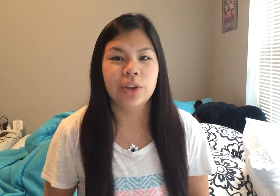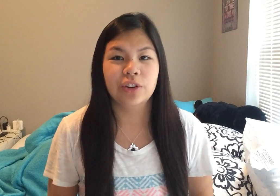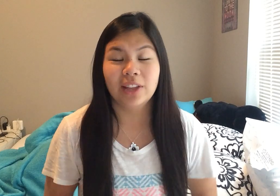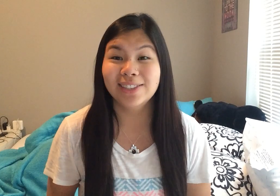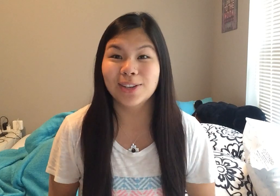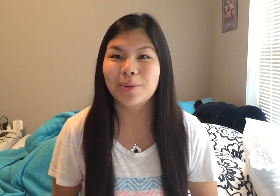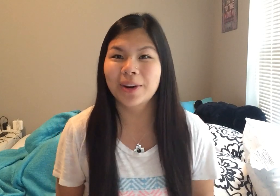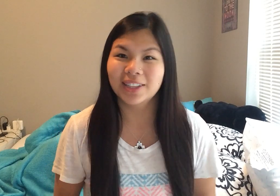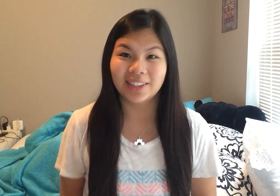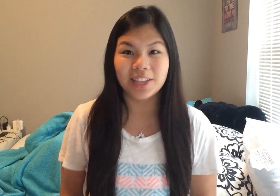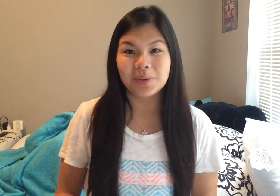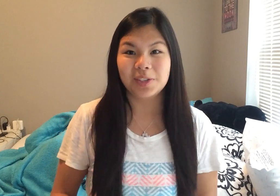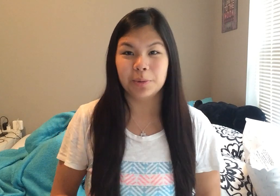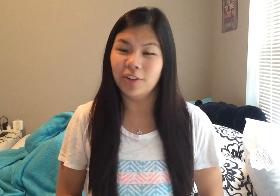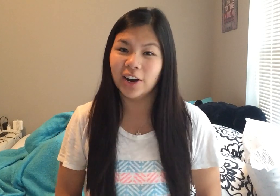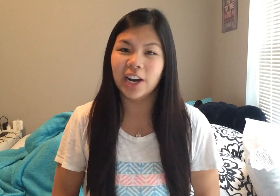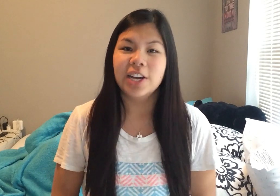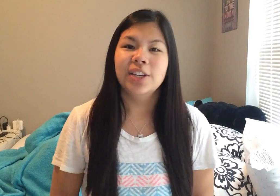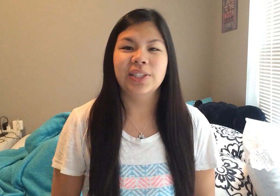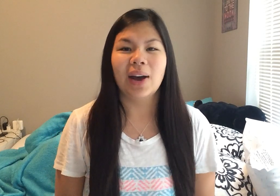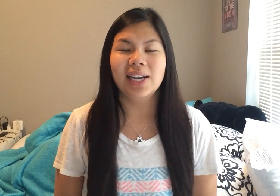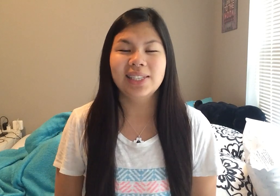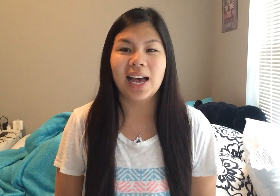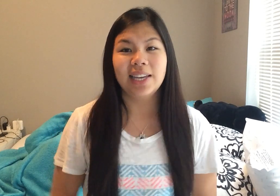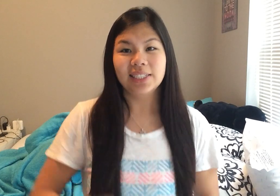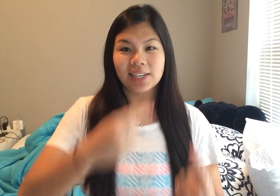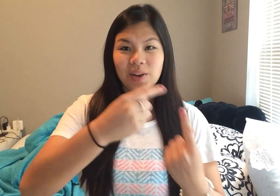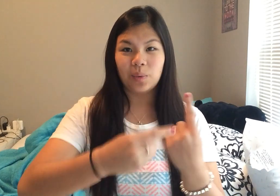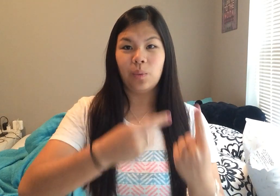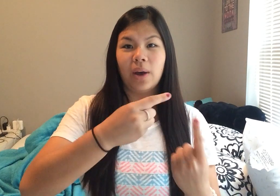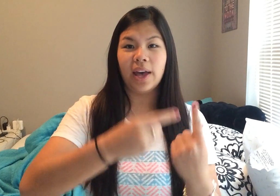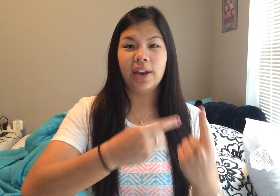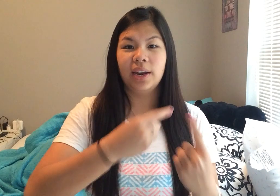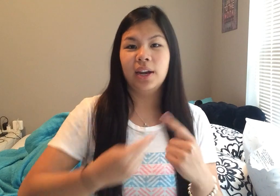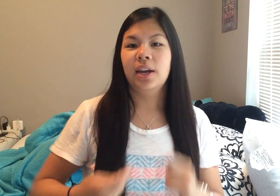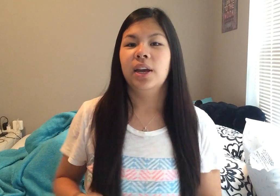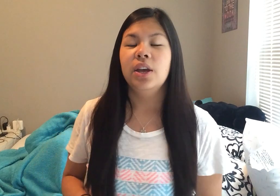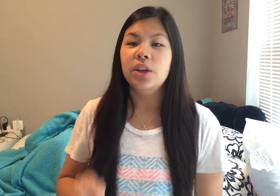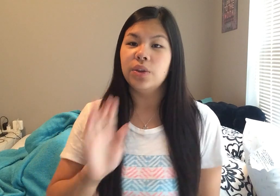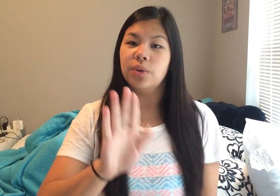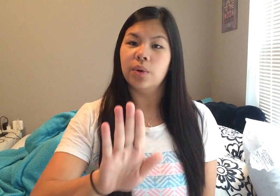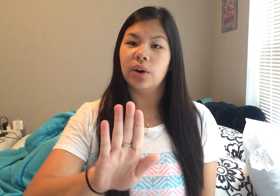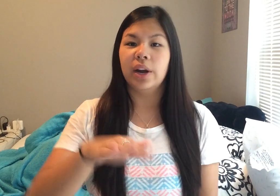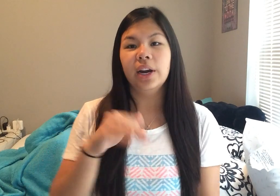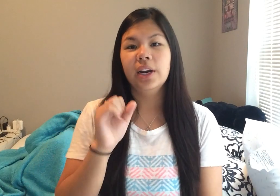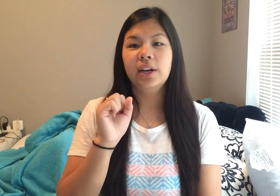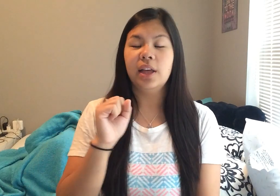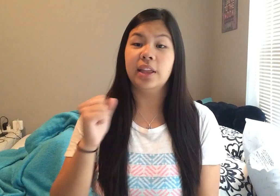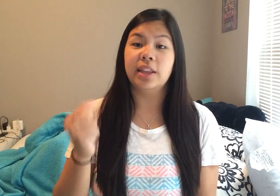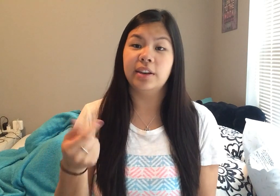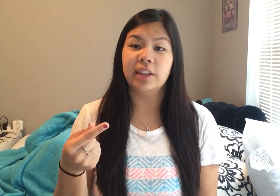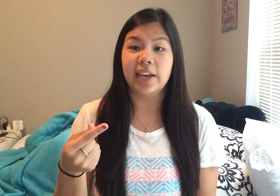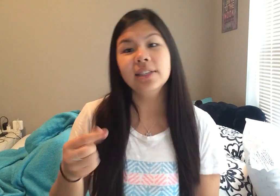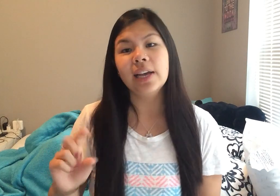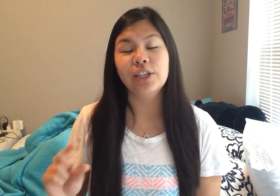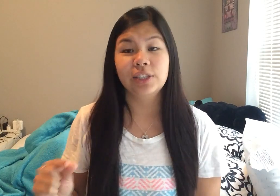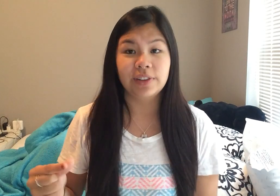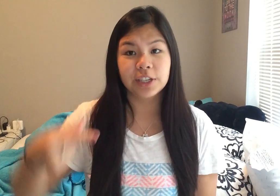your legs don't work like they used to before. So I signed when your, and then legs, I just finger